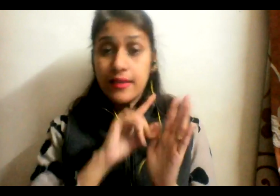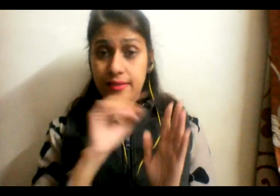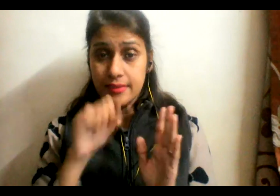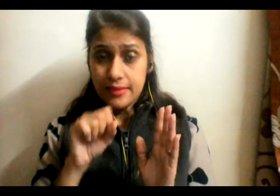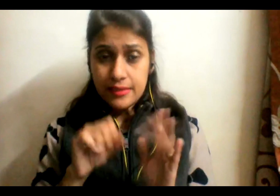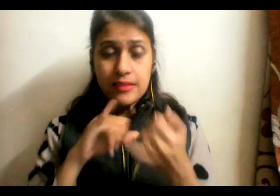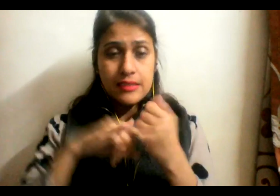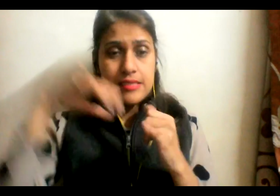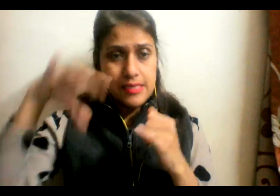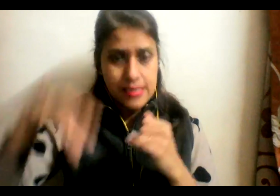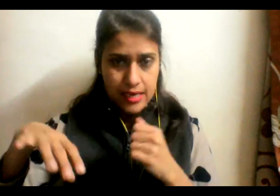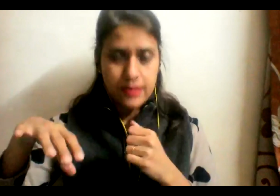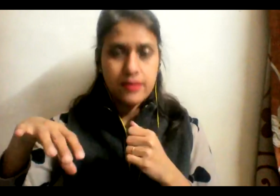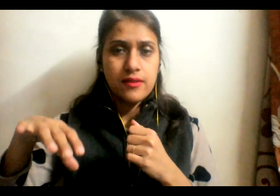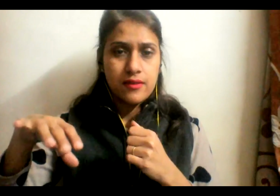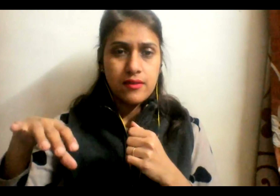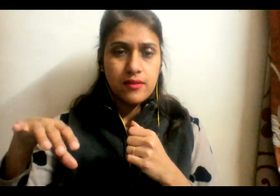will